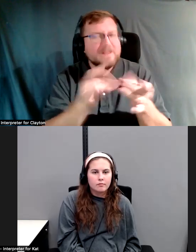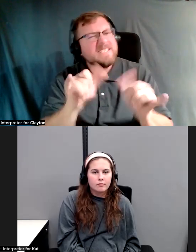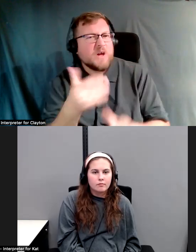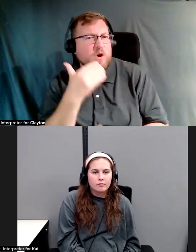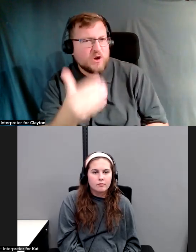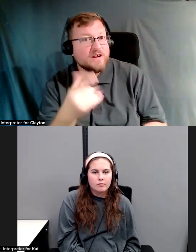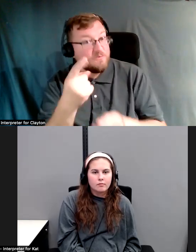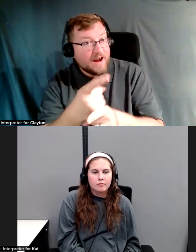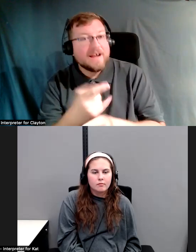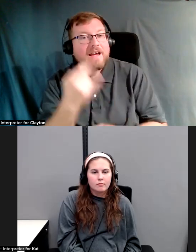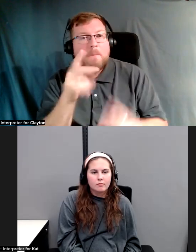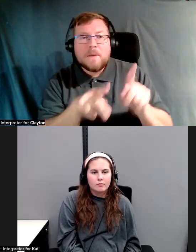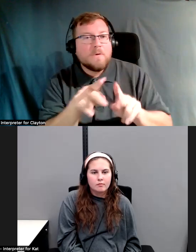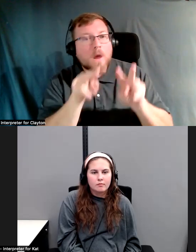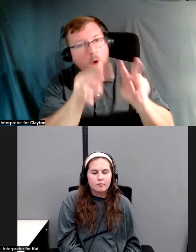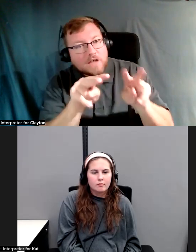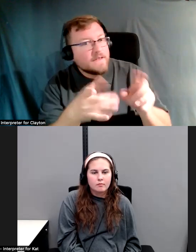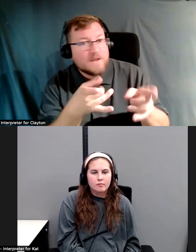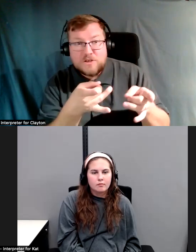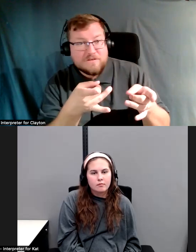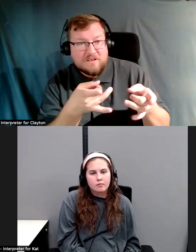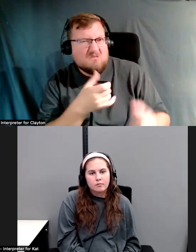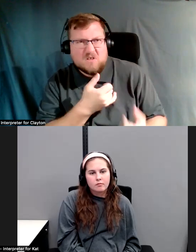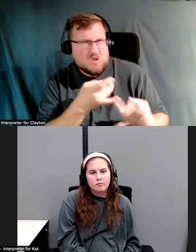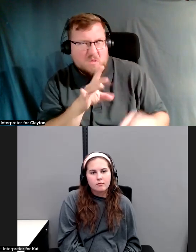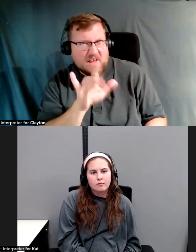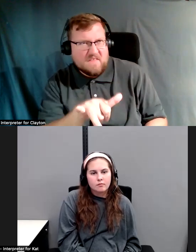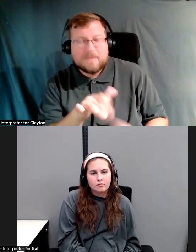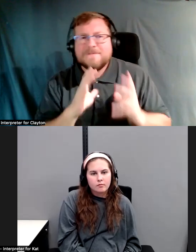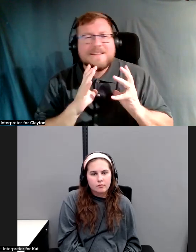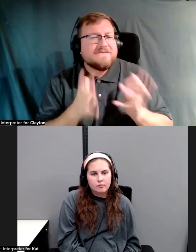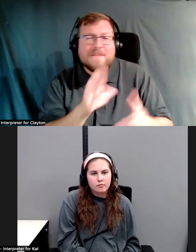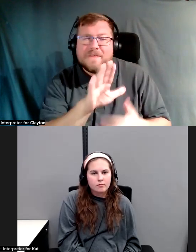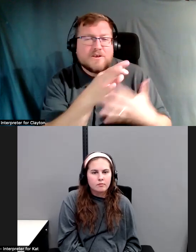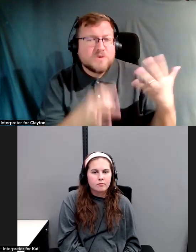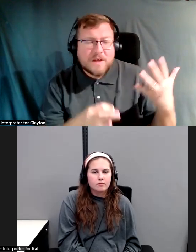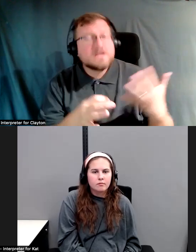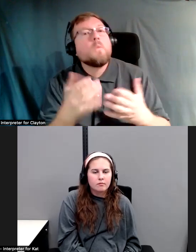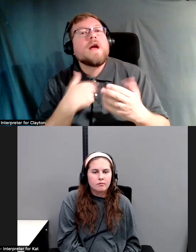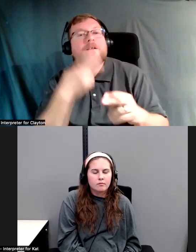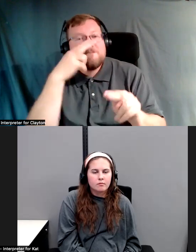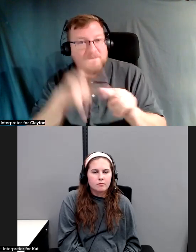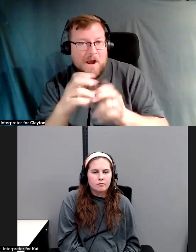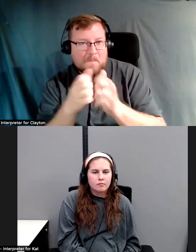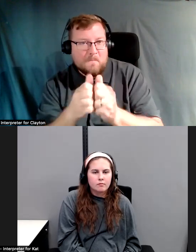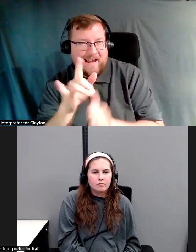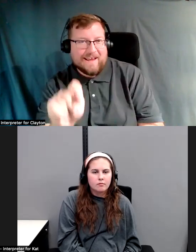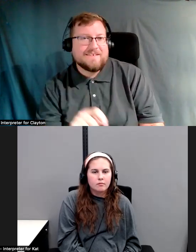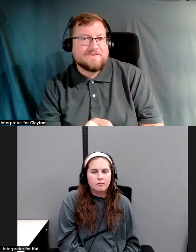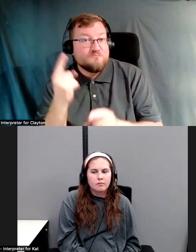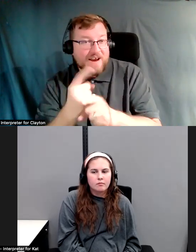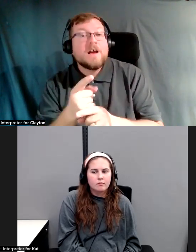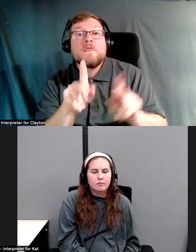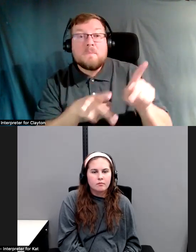if they don't love it, that's their choice. But we had a lot of fun making it. So I'm glad the people that do enjoy it are enjoying